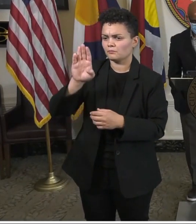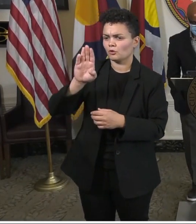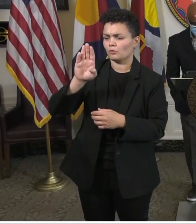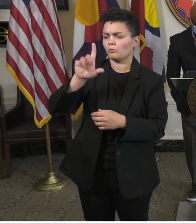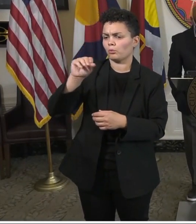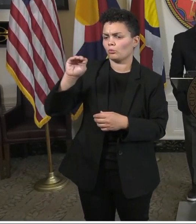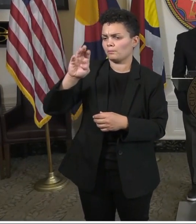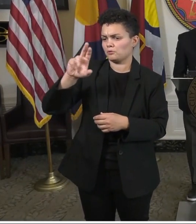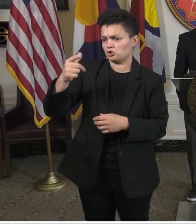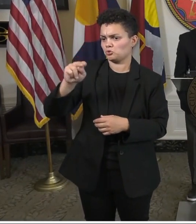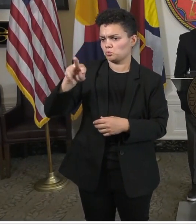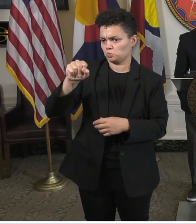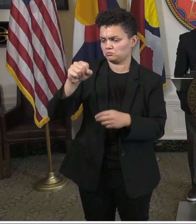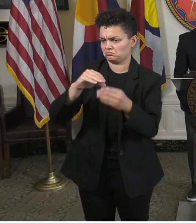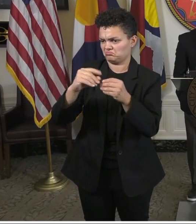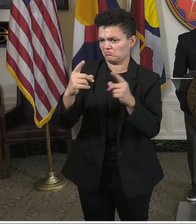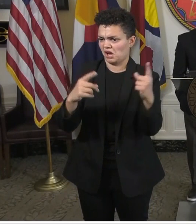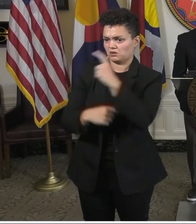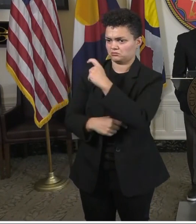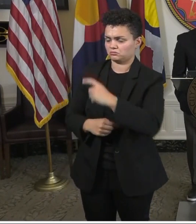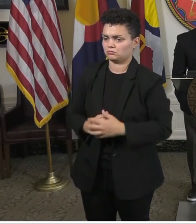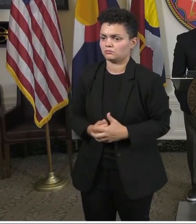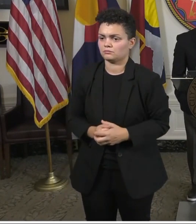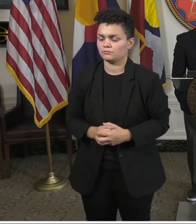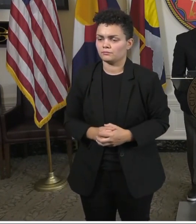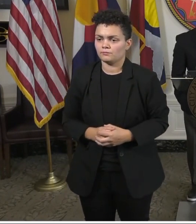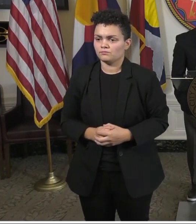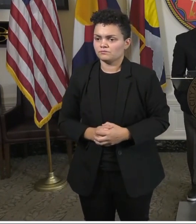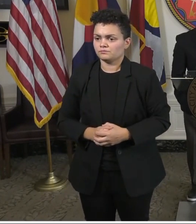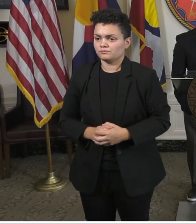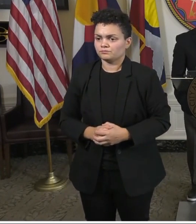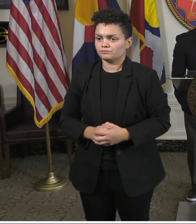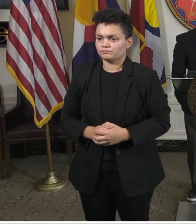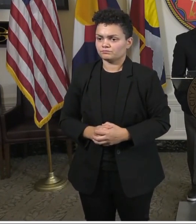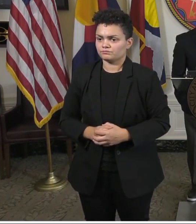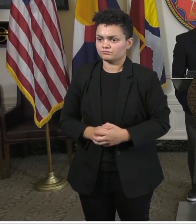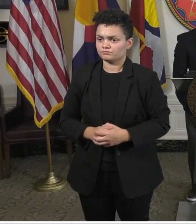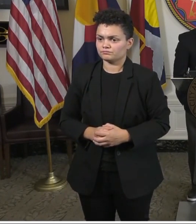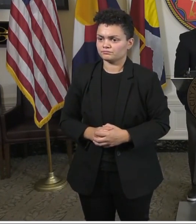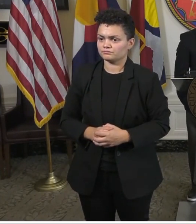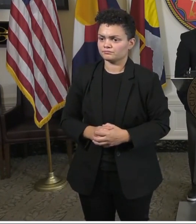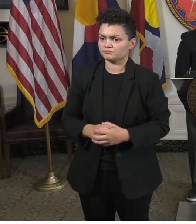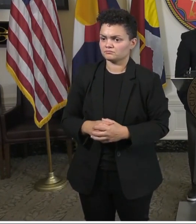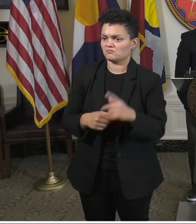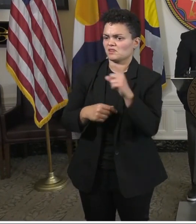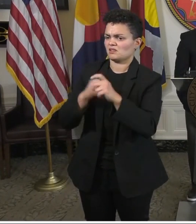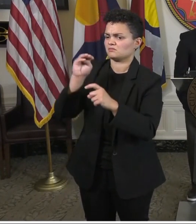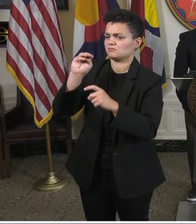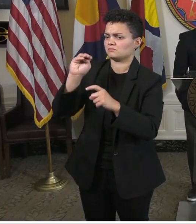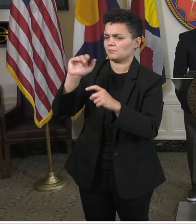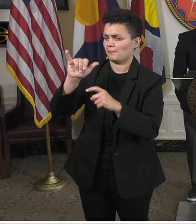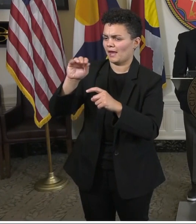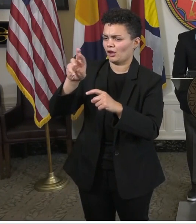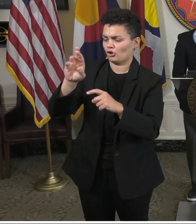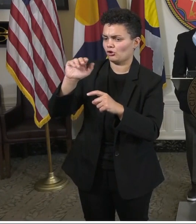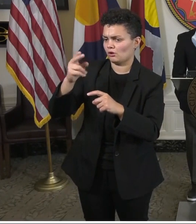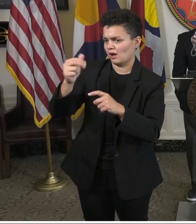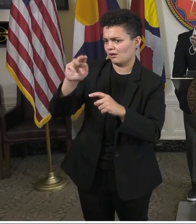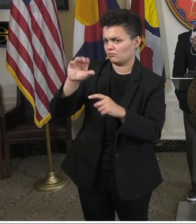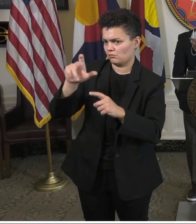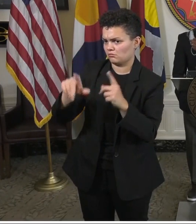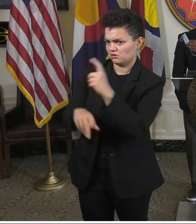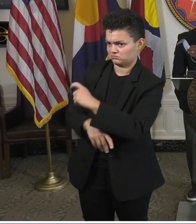Hi, this is Vinny Del Giudice at Bloomberg News in Denver. Mayor Hancock How is the supply chain for